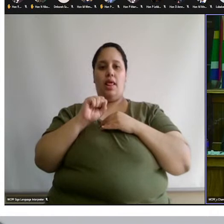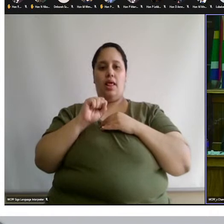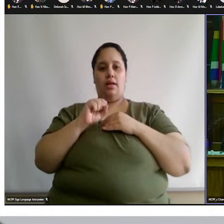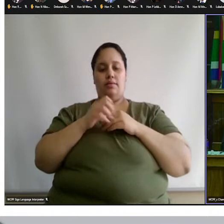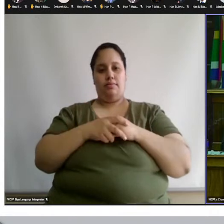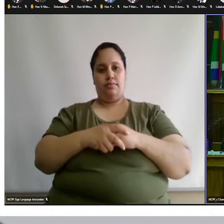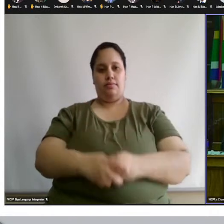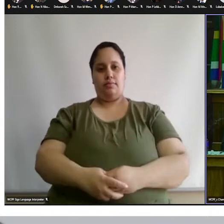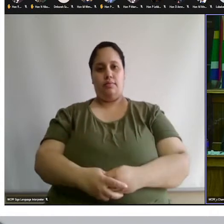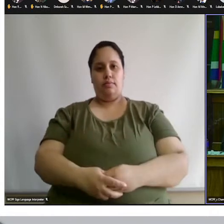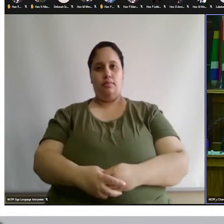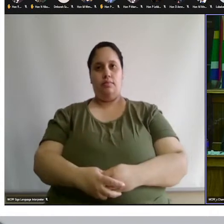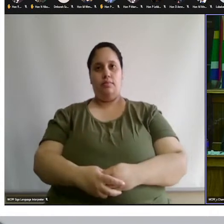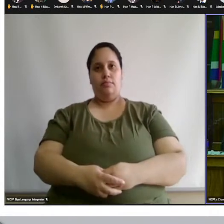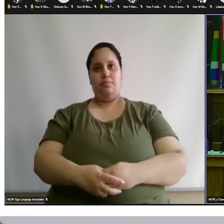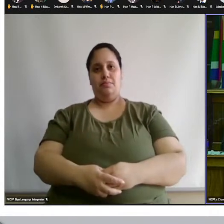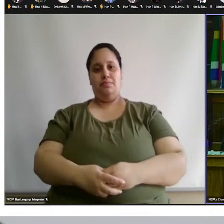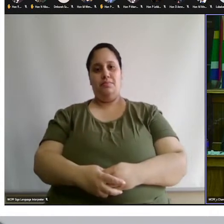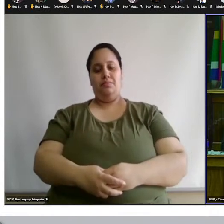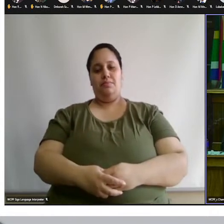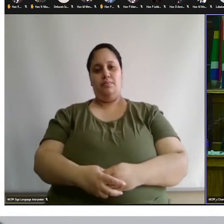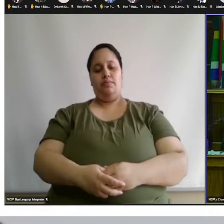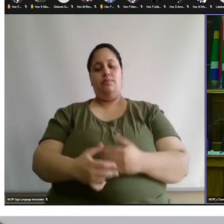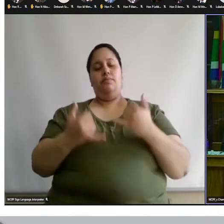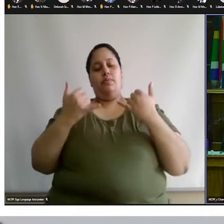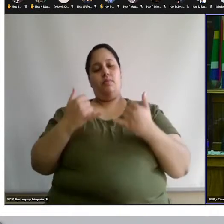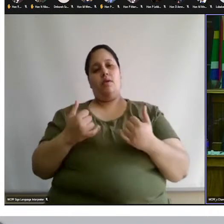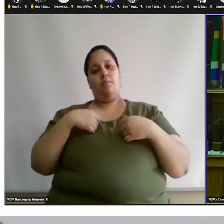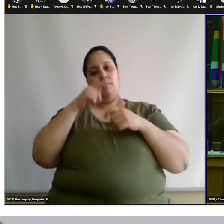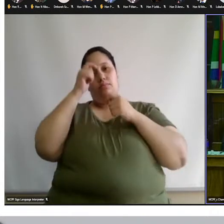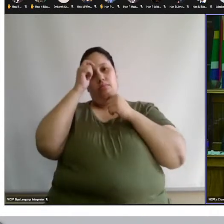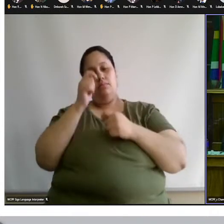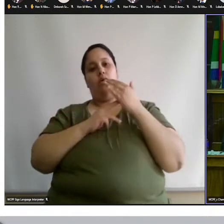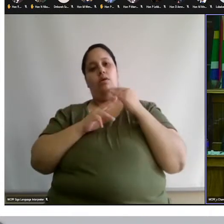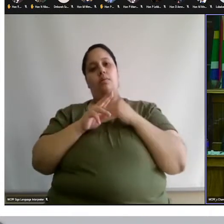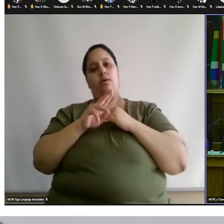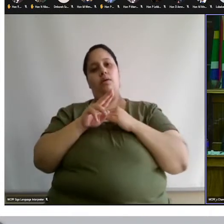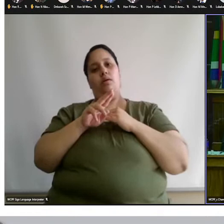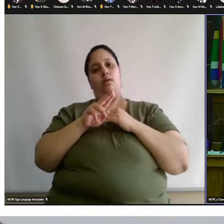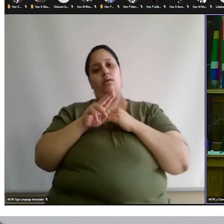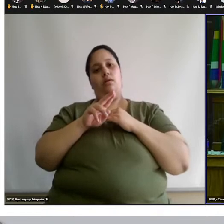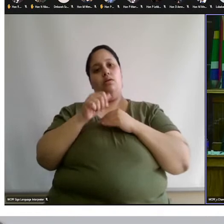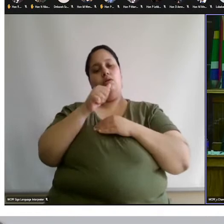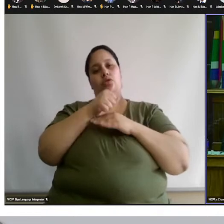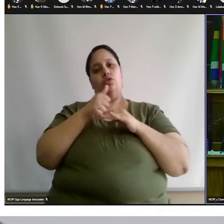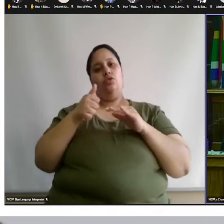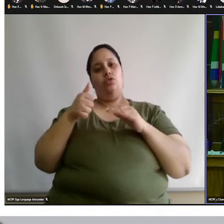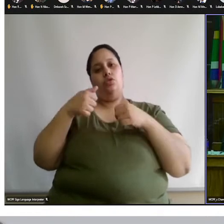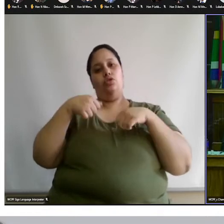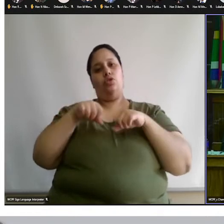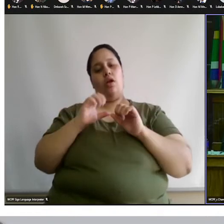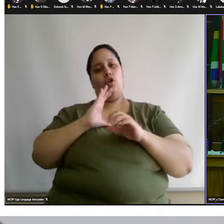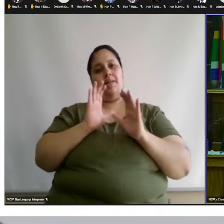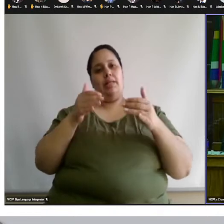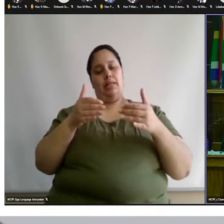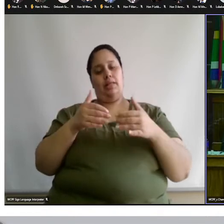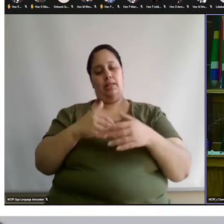you. Now, Honourable Members, I recognize the Honourable, the Chair of the Committee, Honourable Bartman.